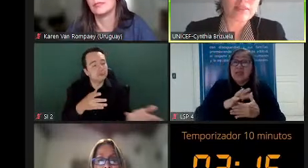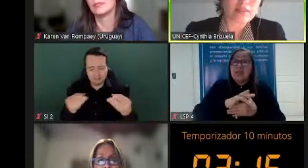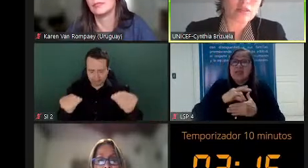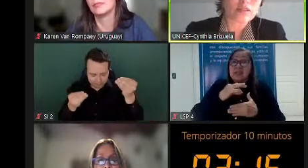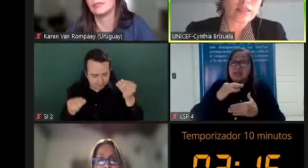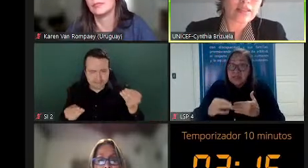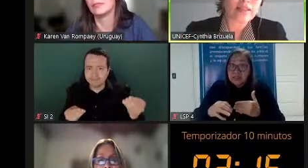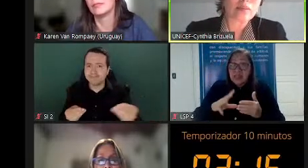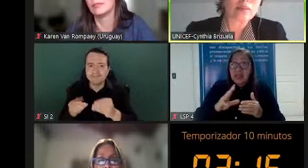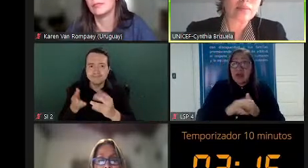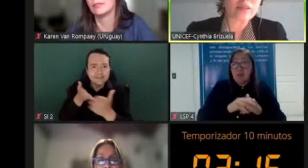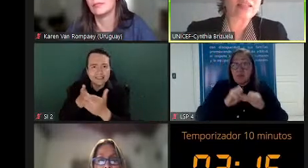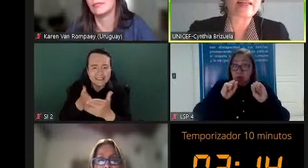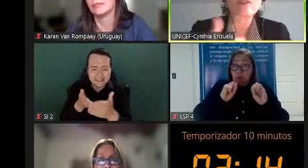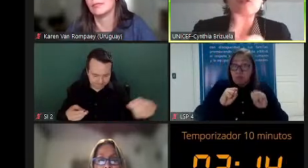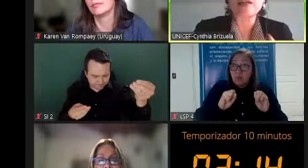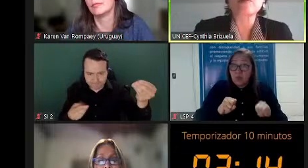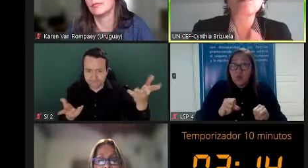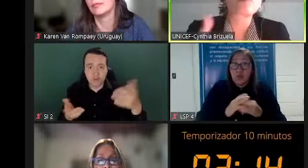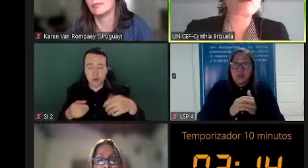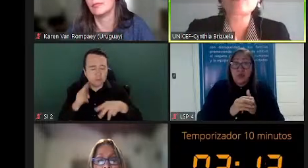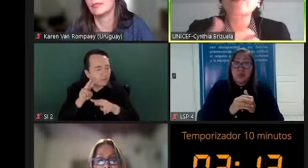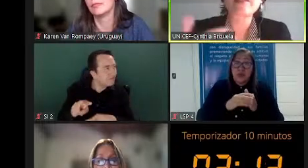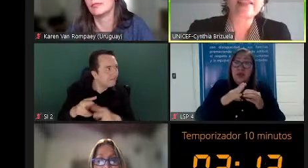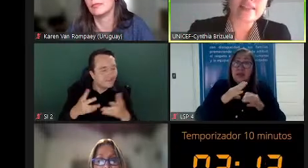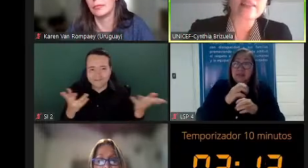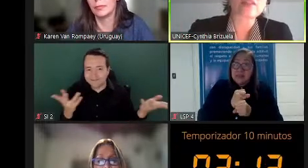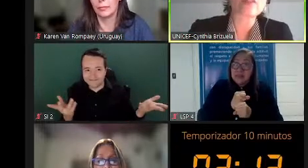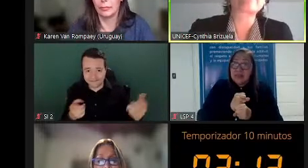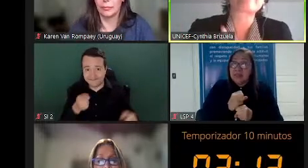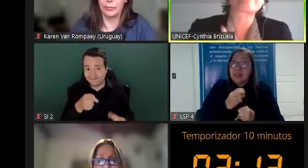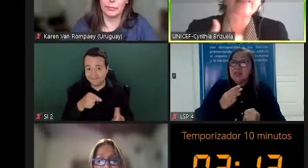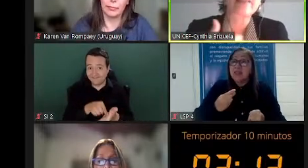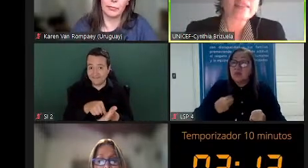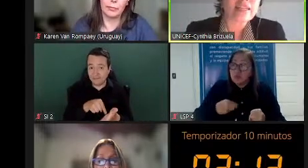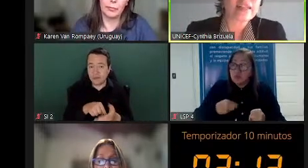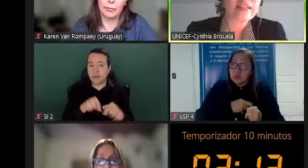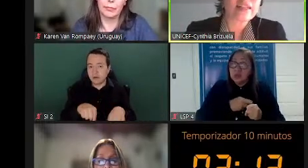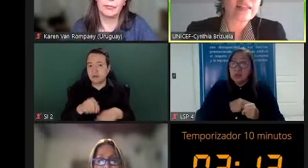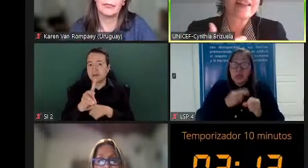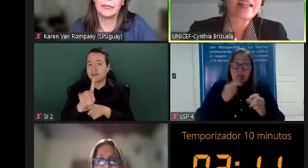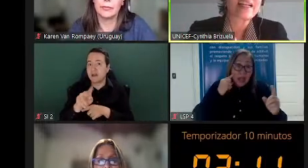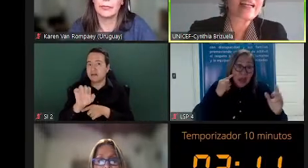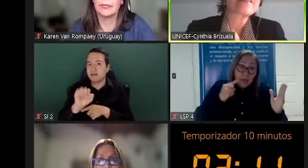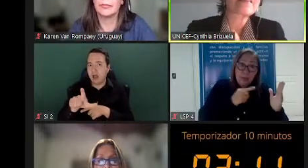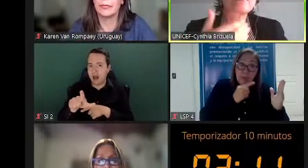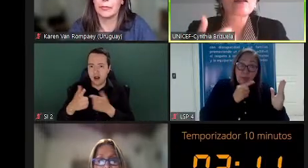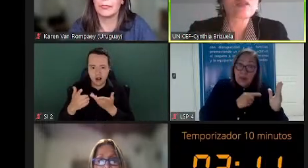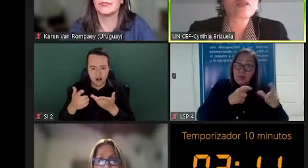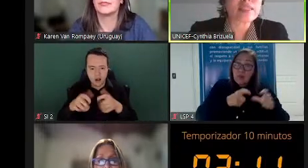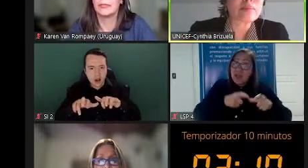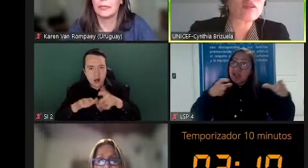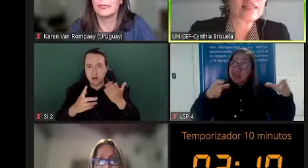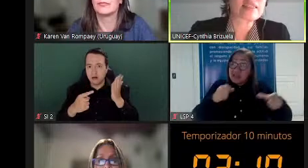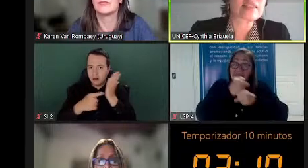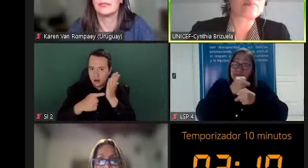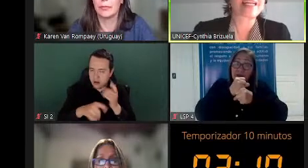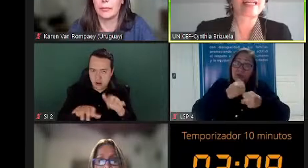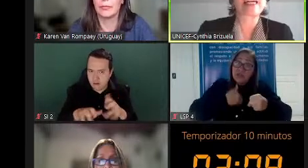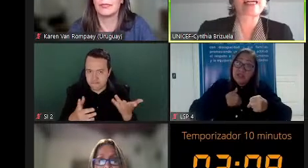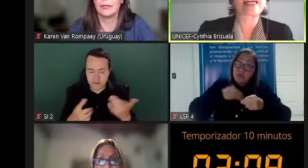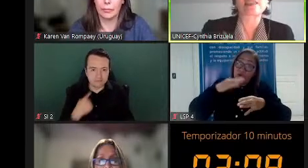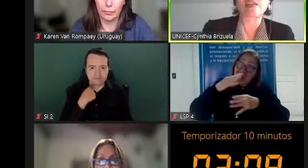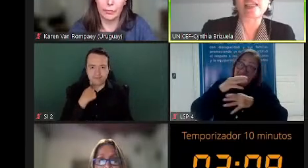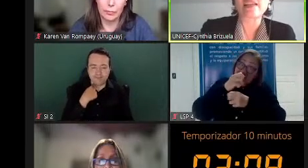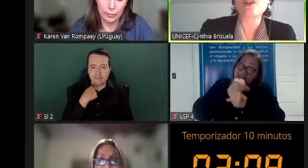inclusion capacity and the digital gap that the pandemic has imposed it has evidenced in this